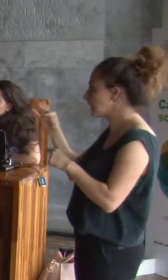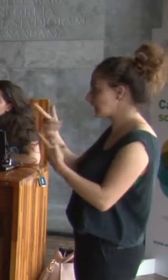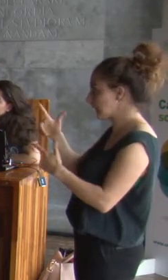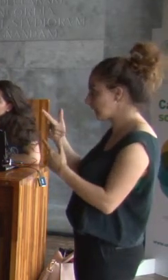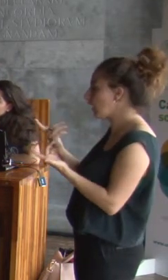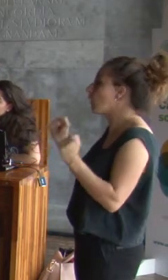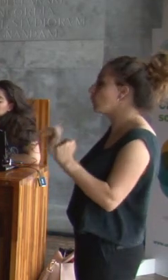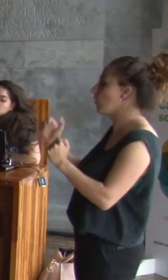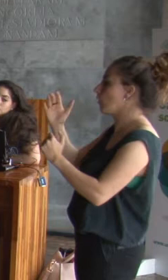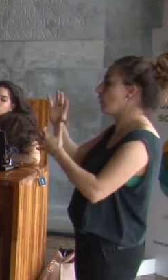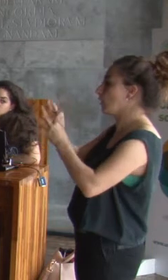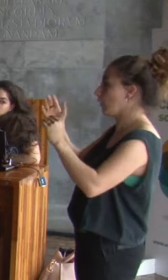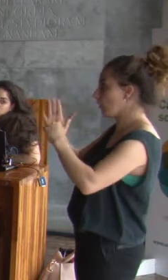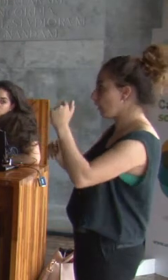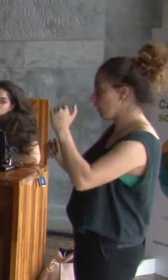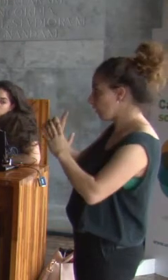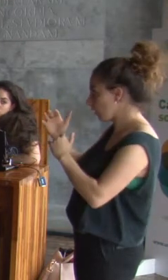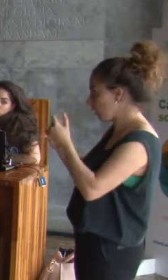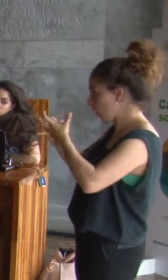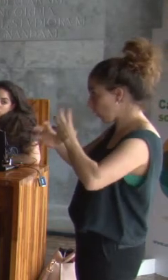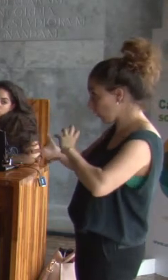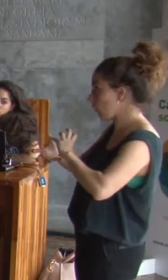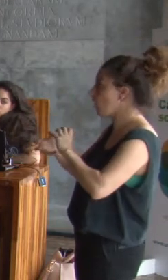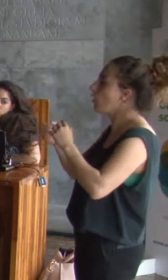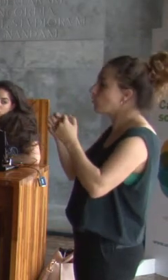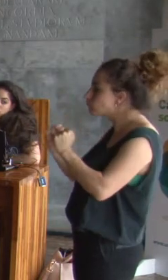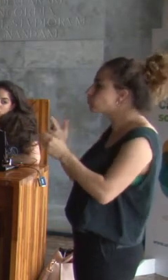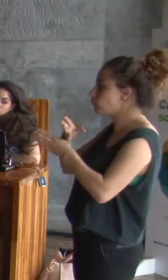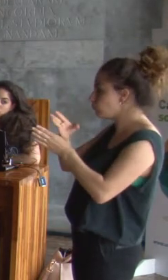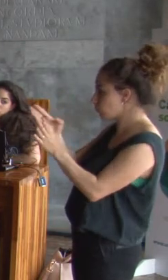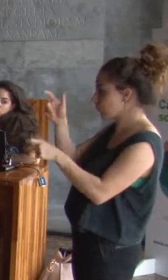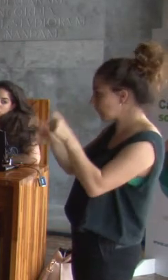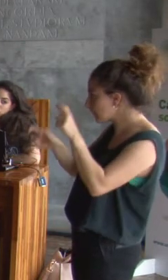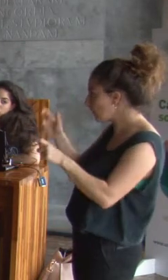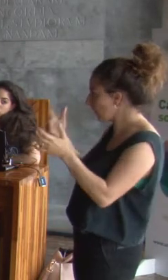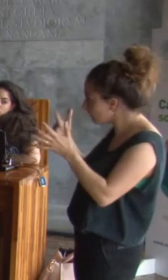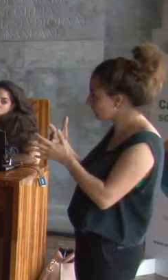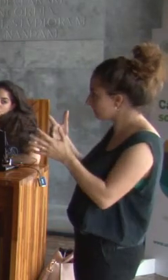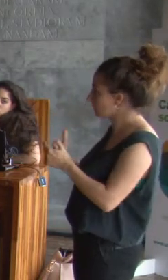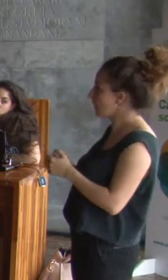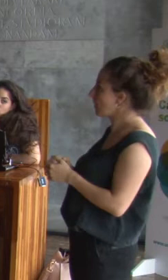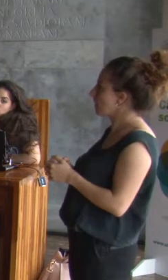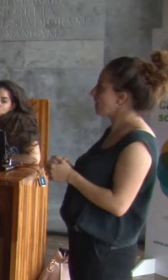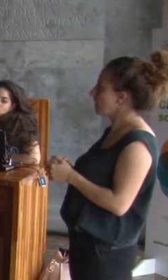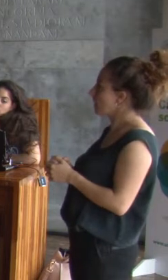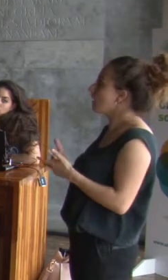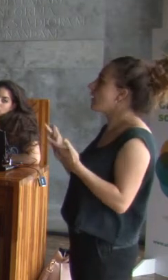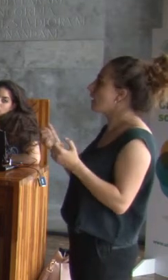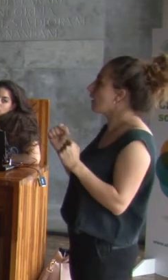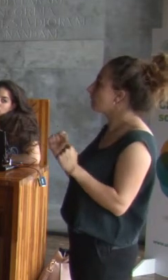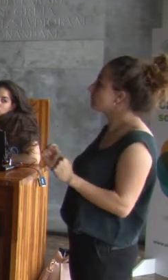syntactically complex sentences are hard for a wide range of people. So we can